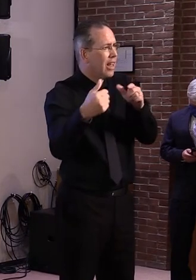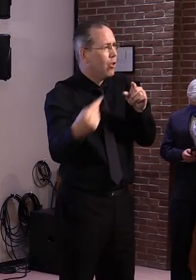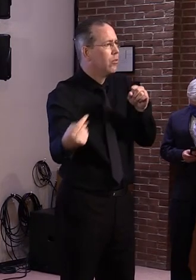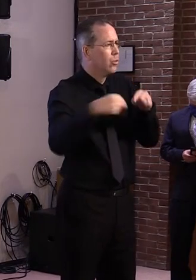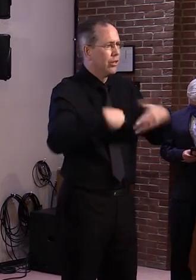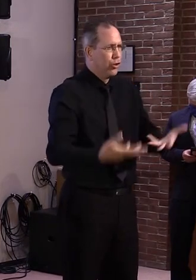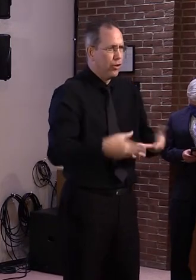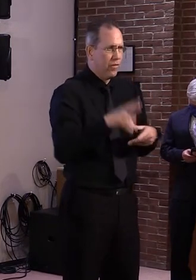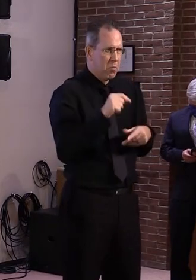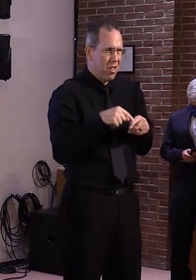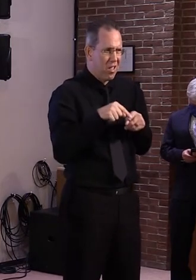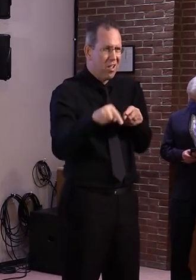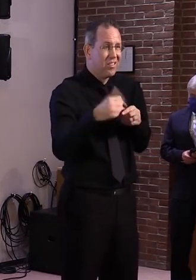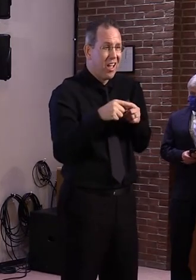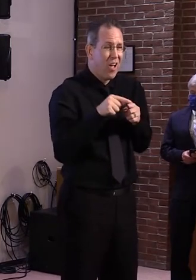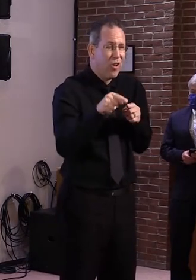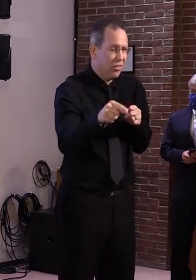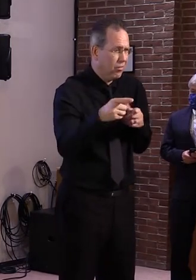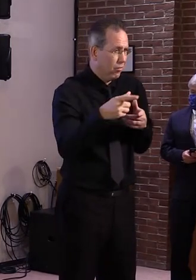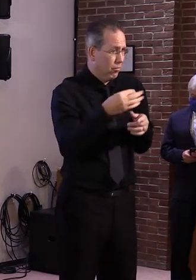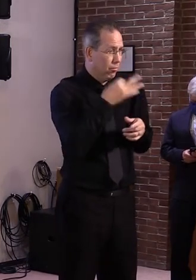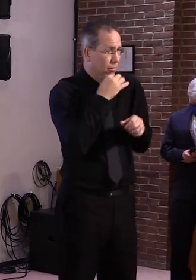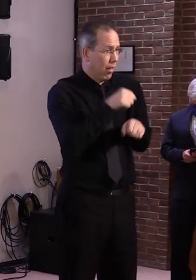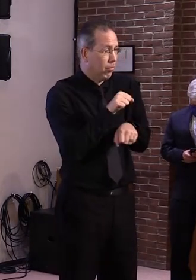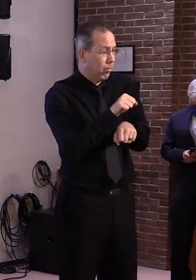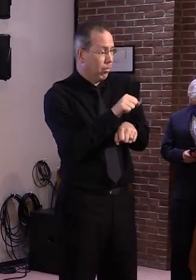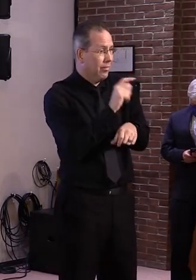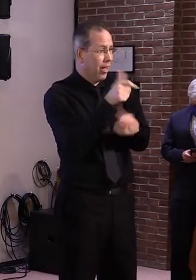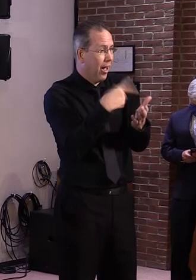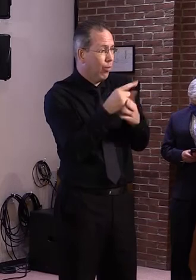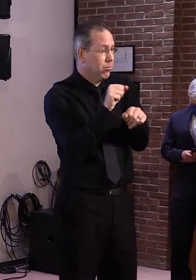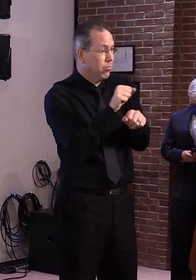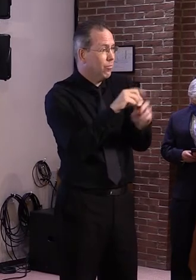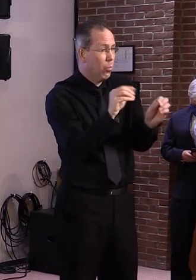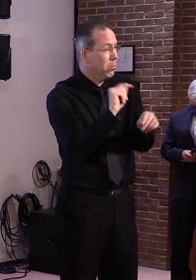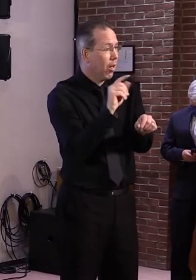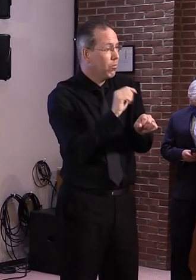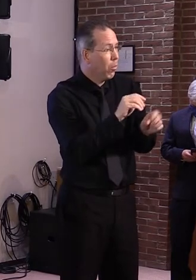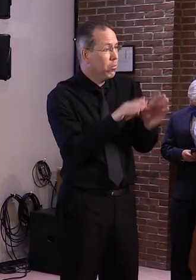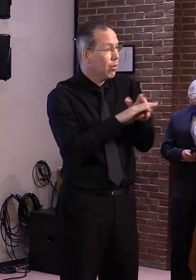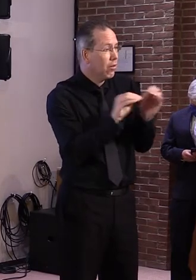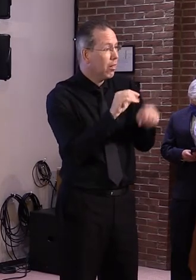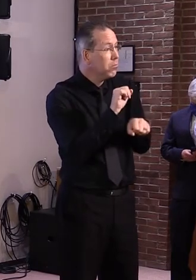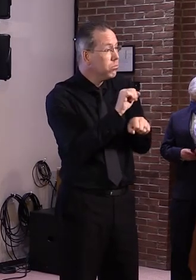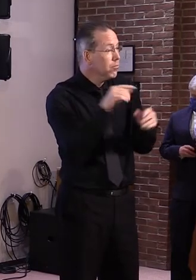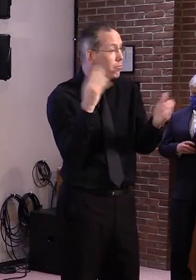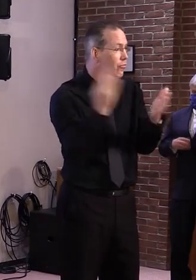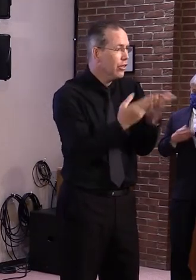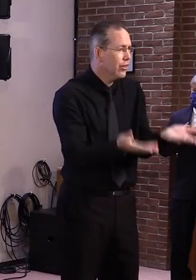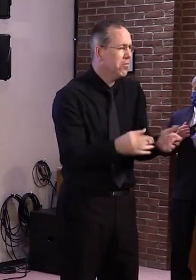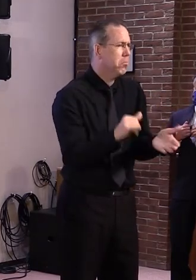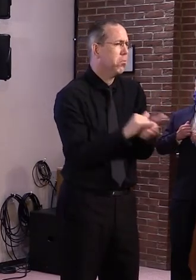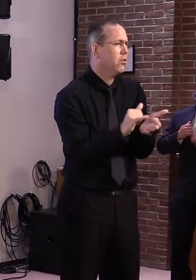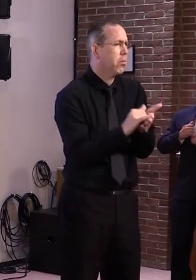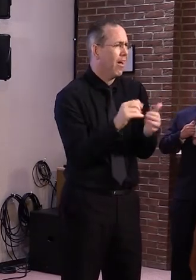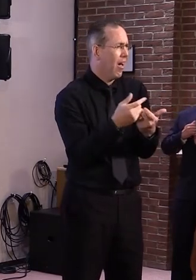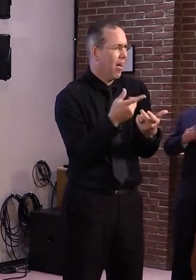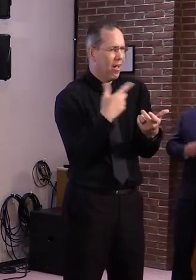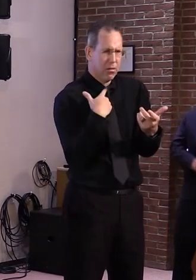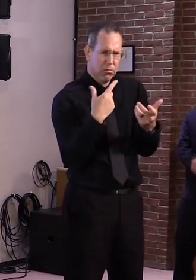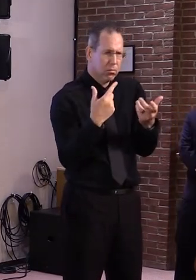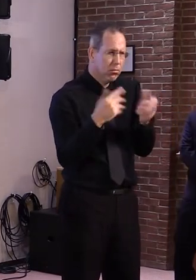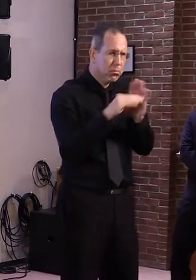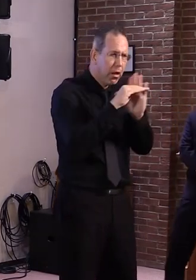I would say, and I'll let others weigh in on this, but understanding that people are going to have to stop for fuel and food and so